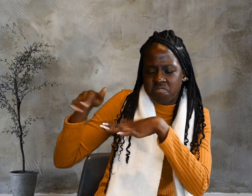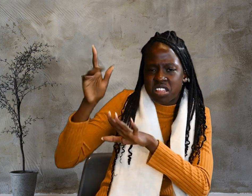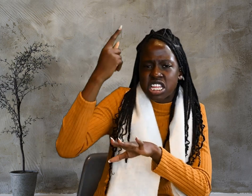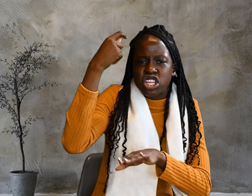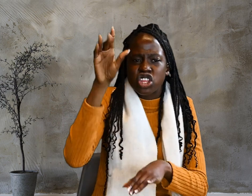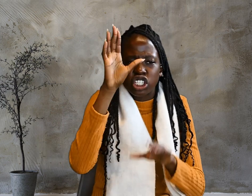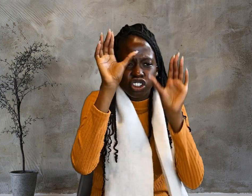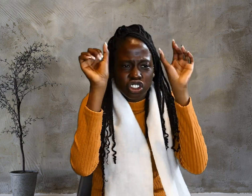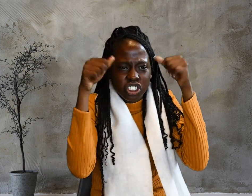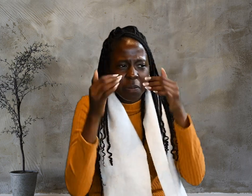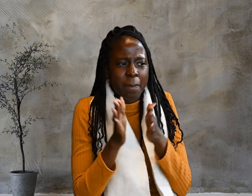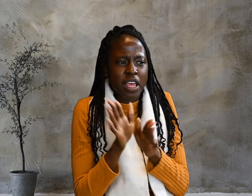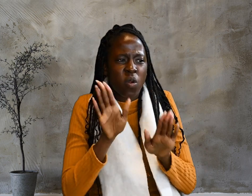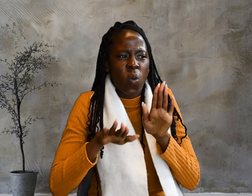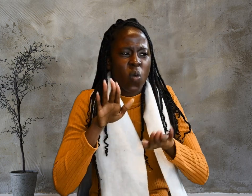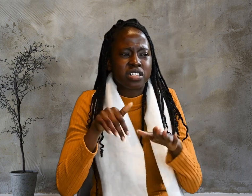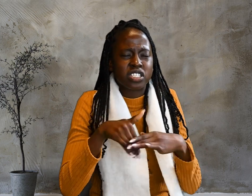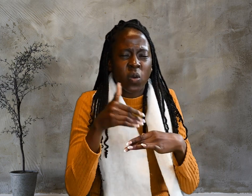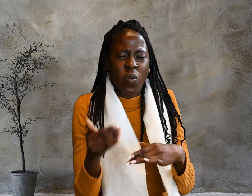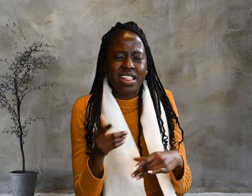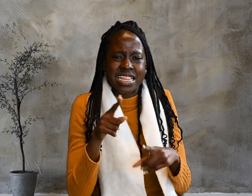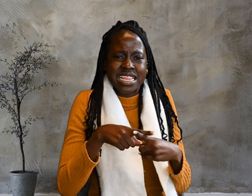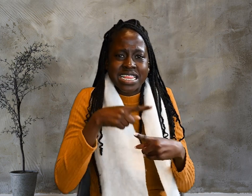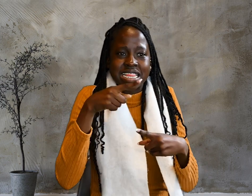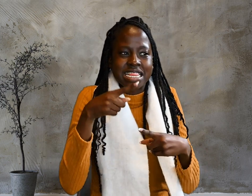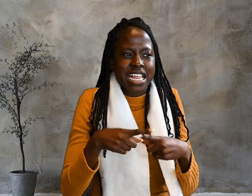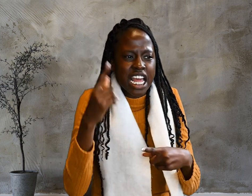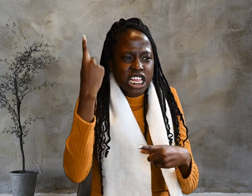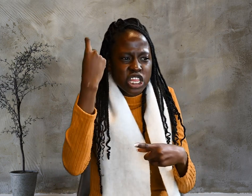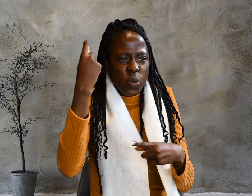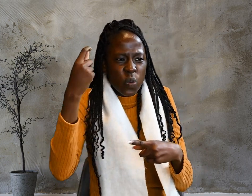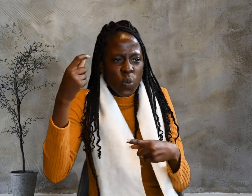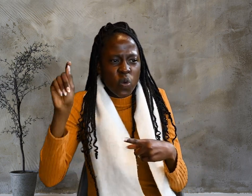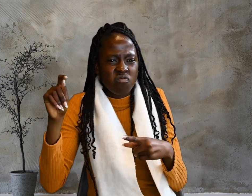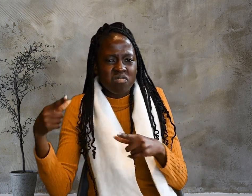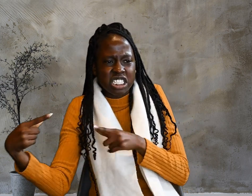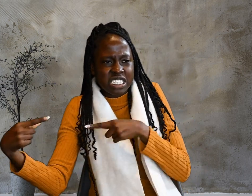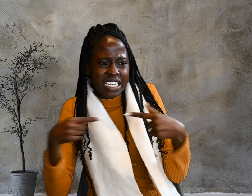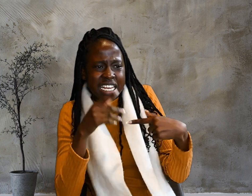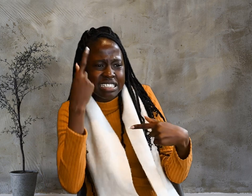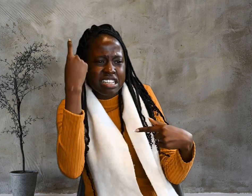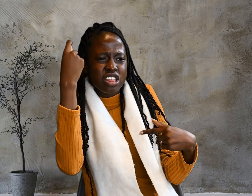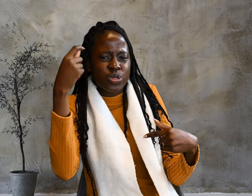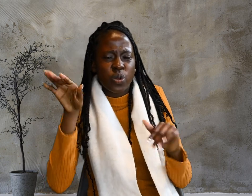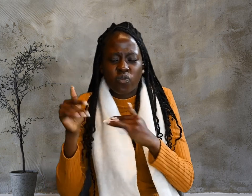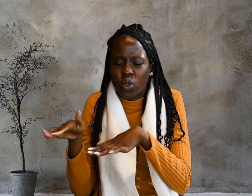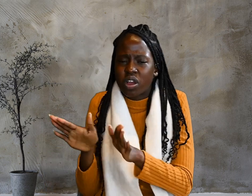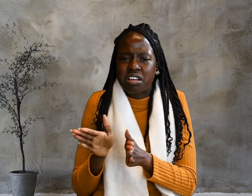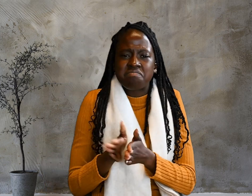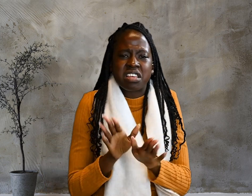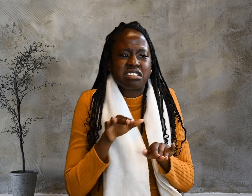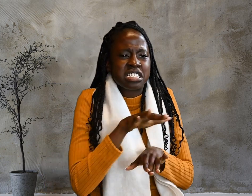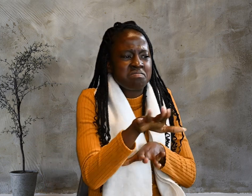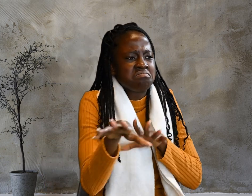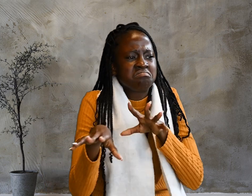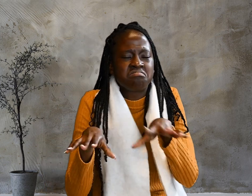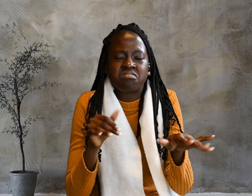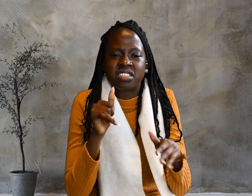away. Then the wolf attacks the flock and scatters it. The